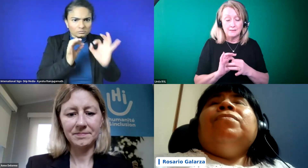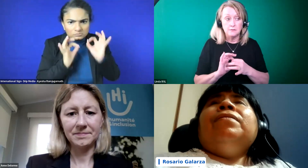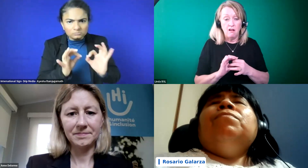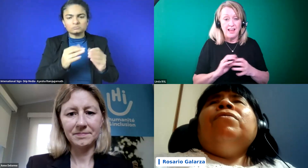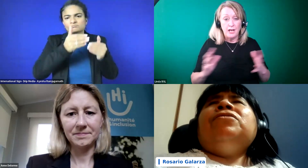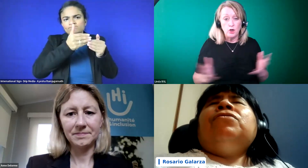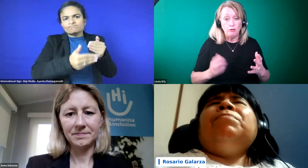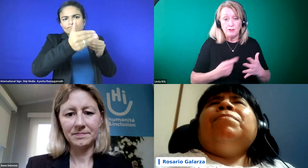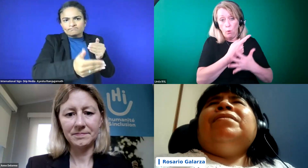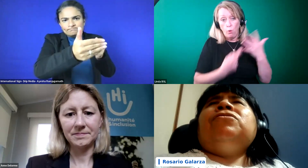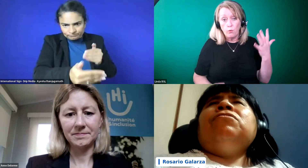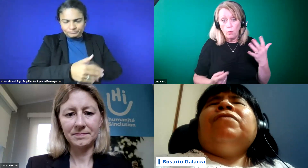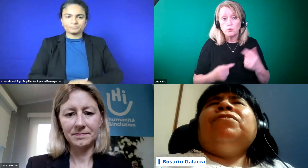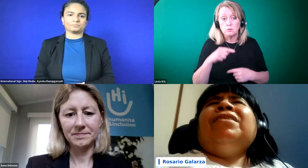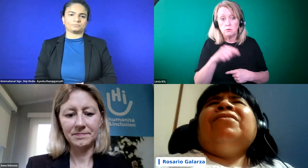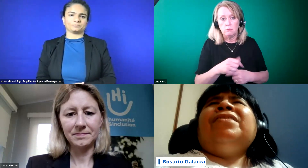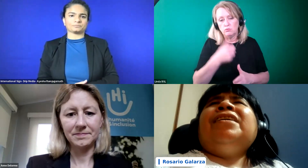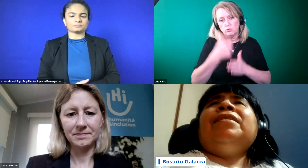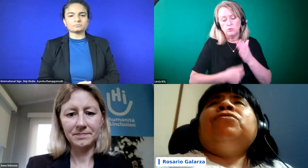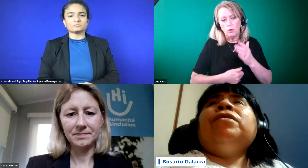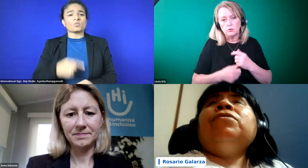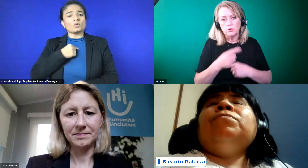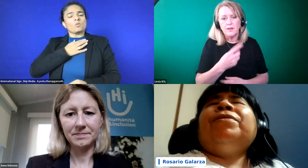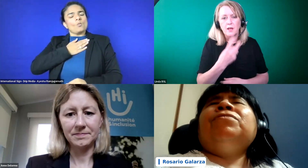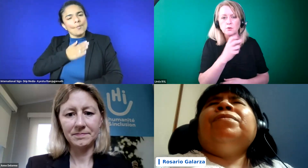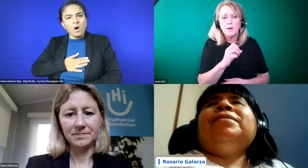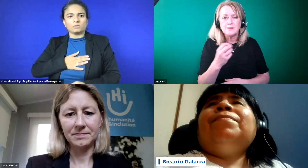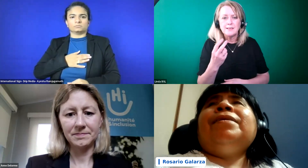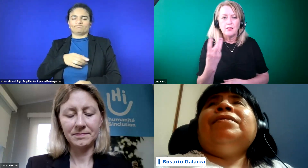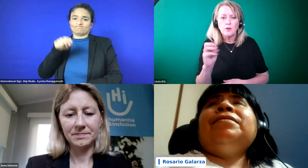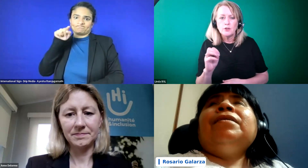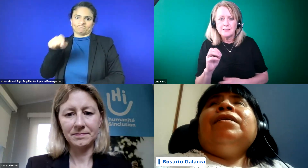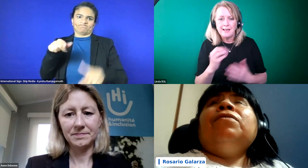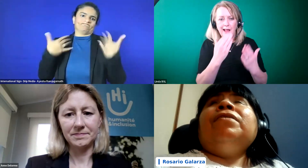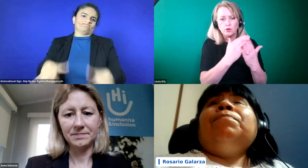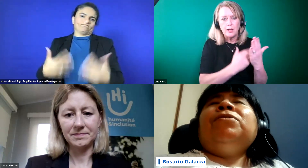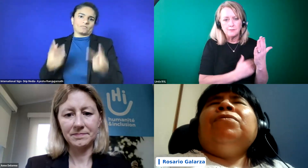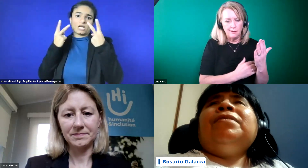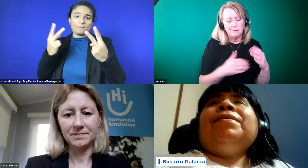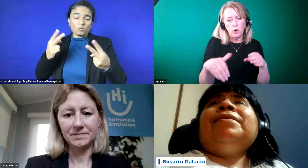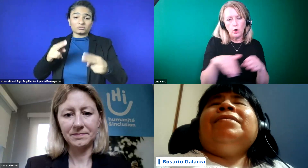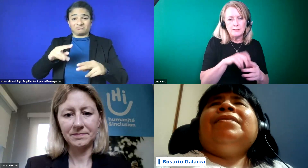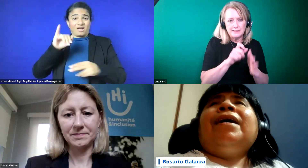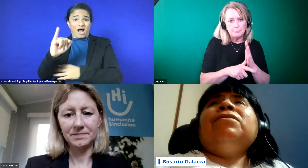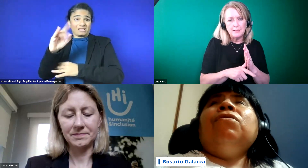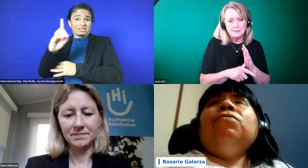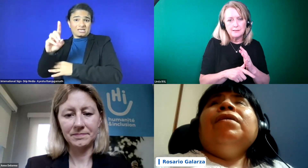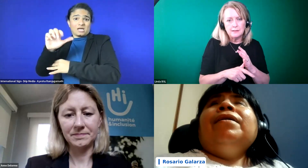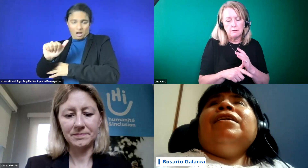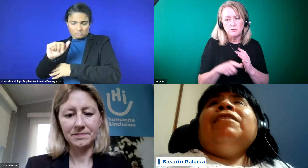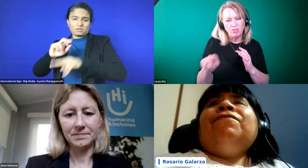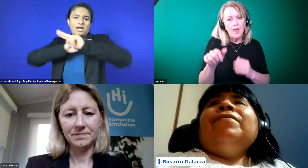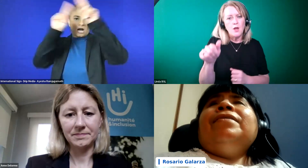to monitor the implementation of the 2030 agenda to include persons with disabilities, in order that persons with disabilities can